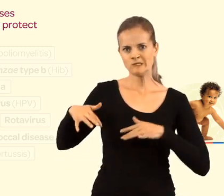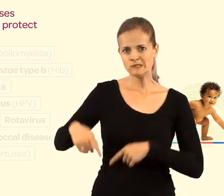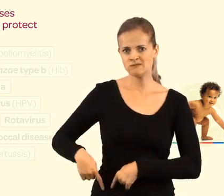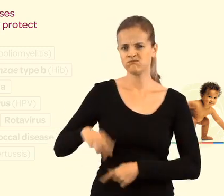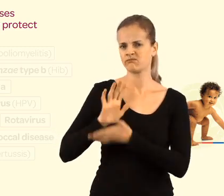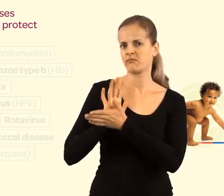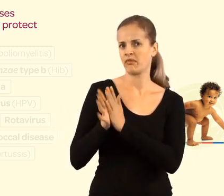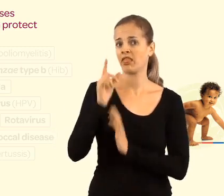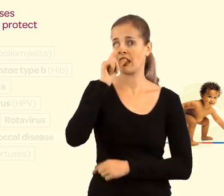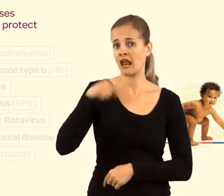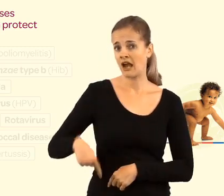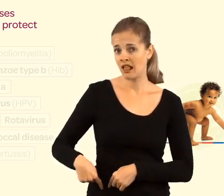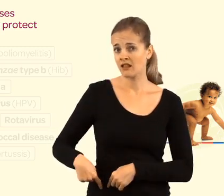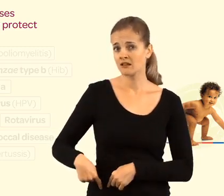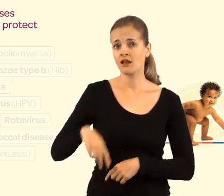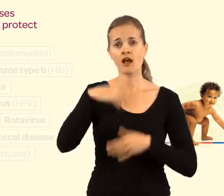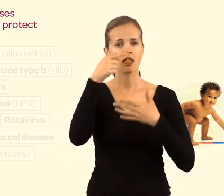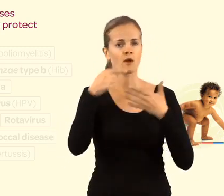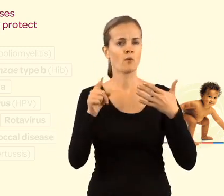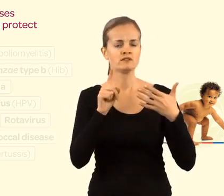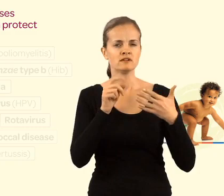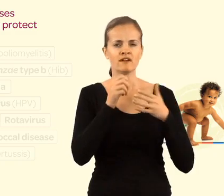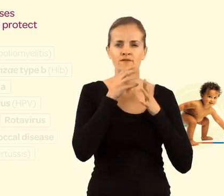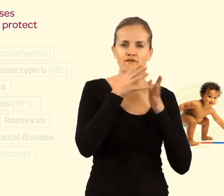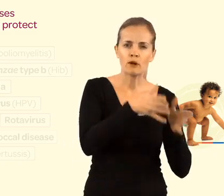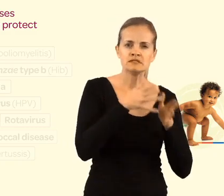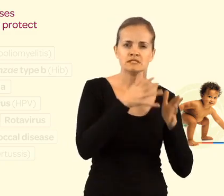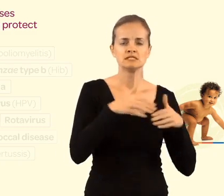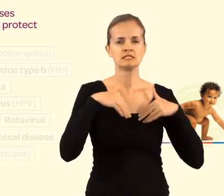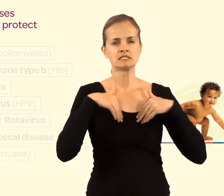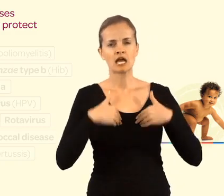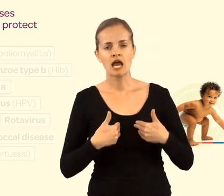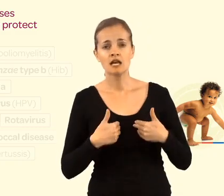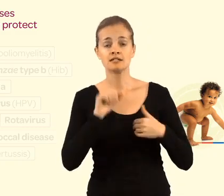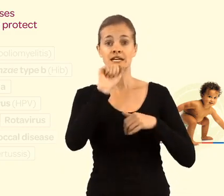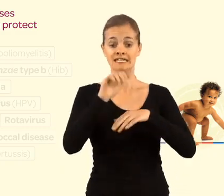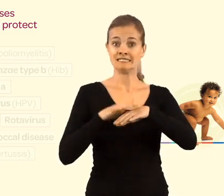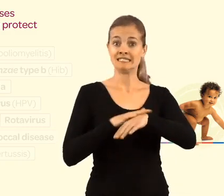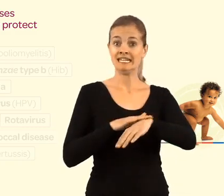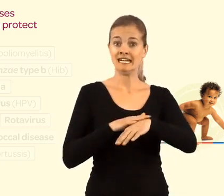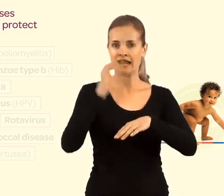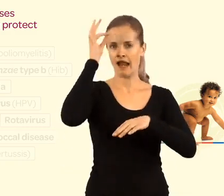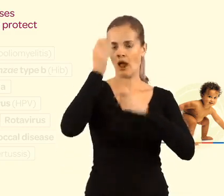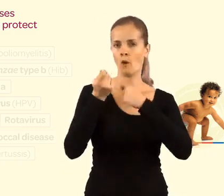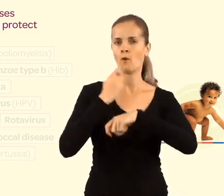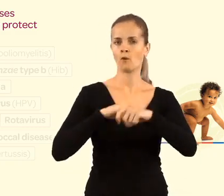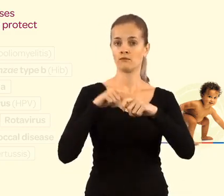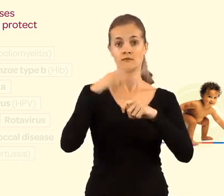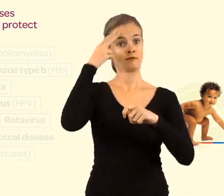This attacks and damages the liver. It can make the sufferer feel sick and tired and turn their skin a